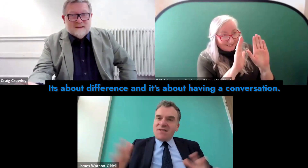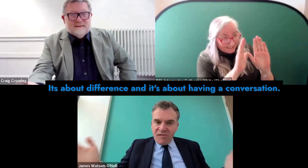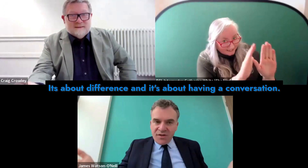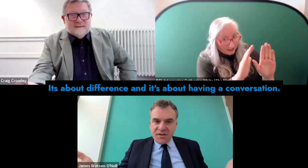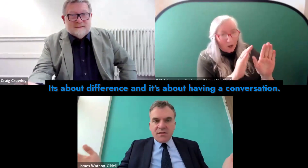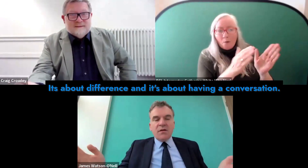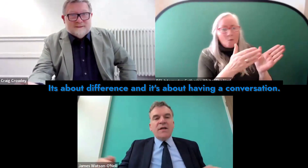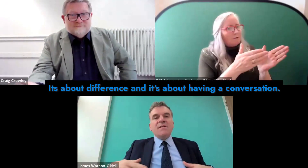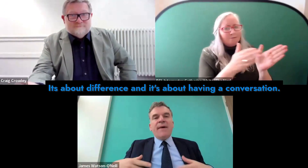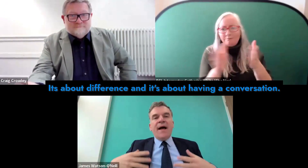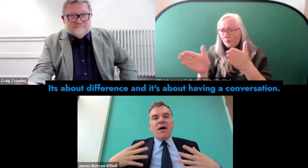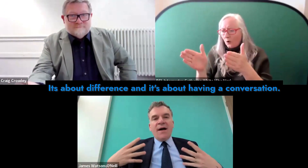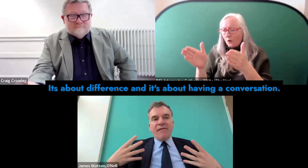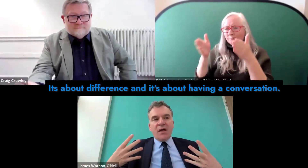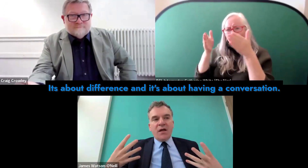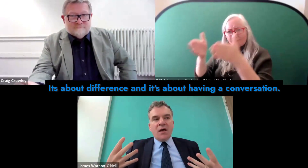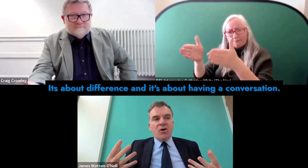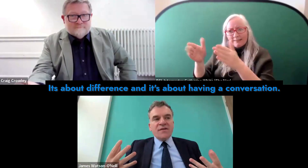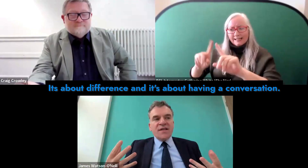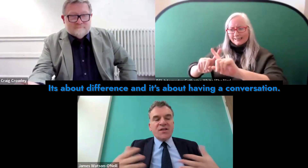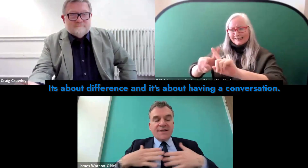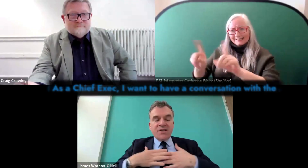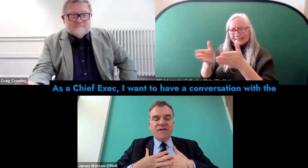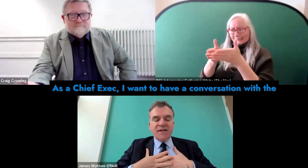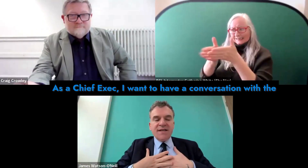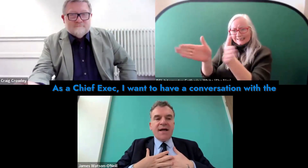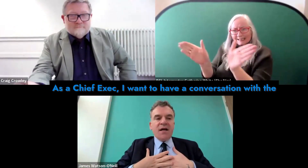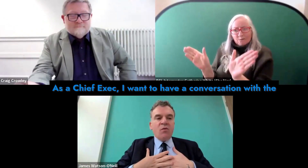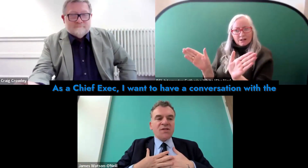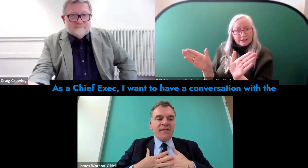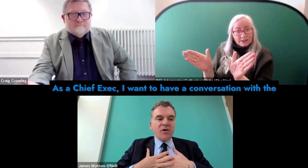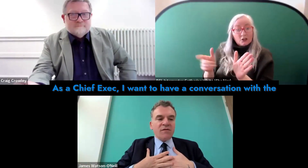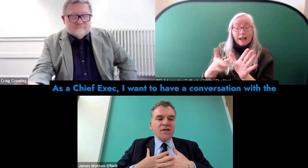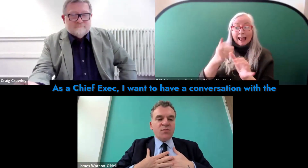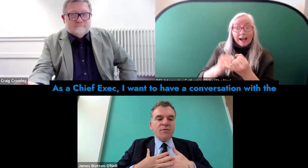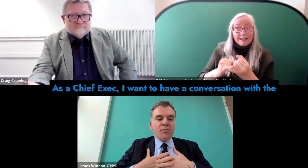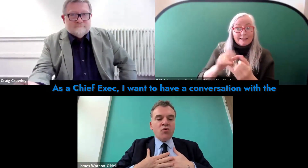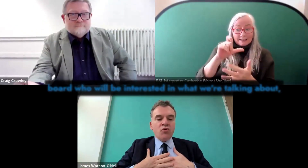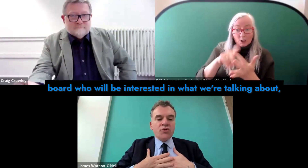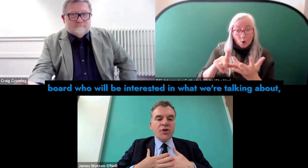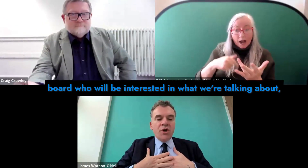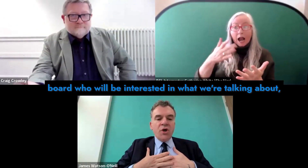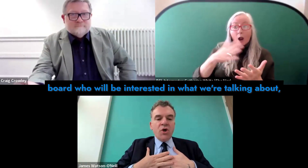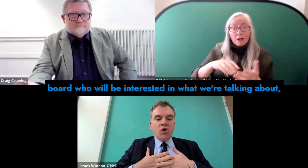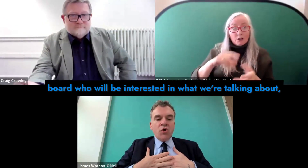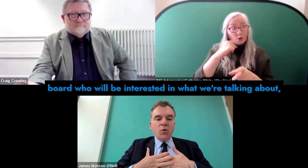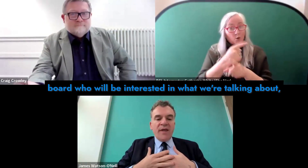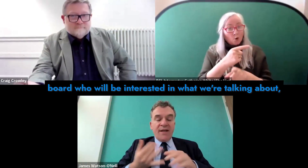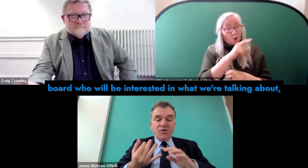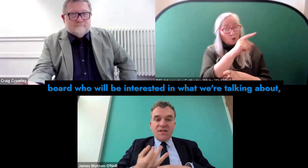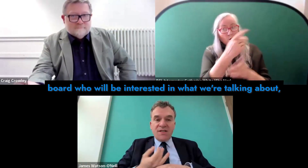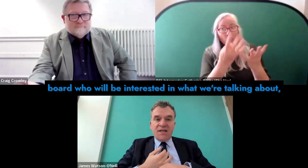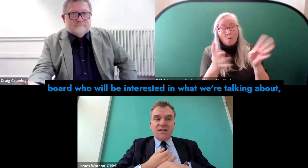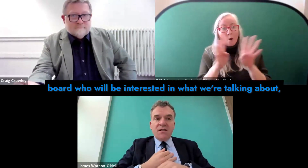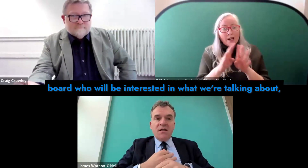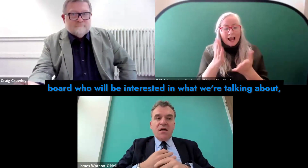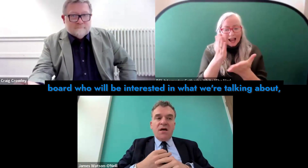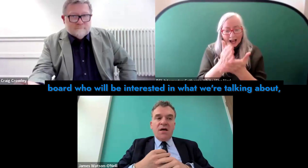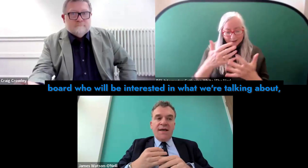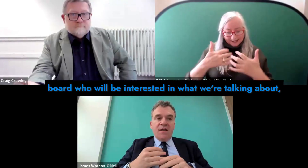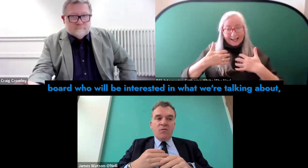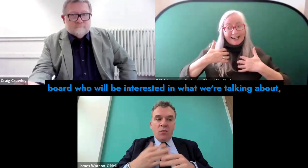It's about difference, and it's about having a conversation. As a chief exec, I want to have a conversation with the board who will be